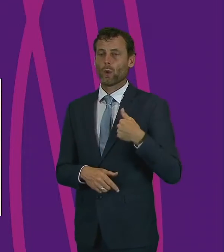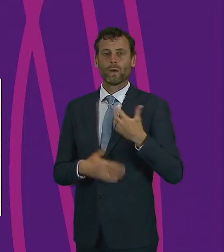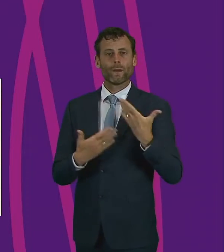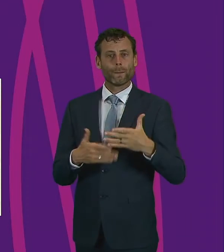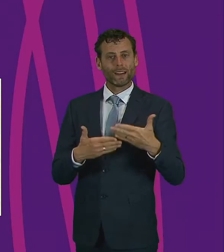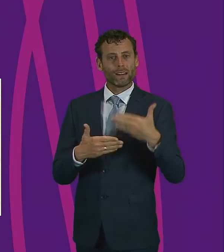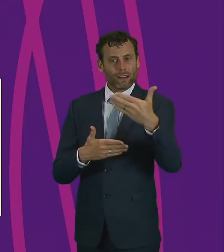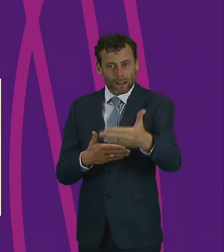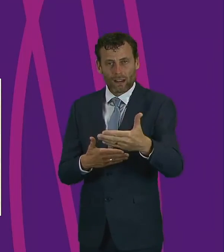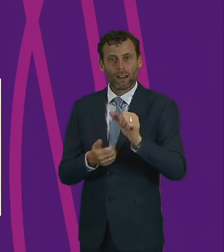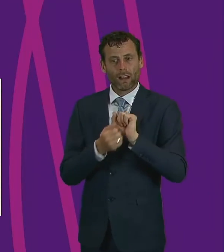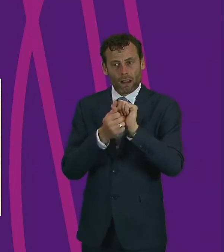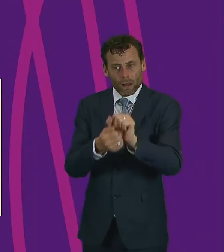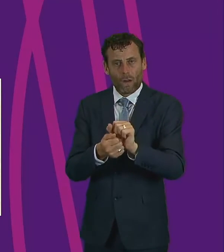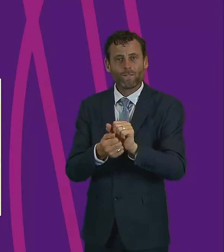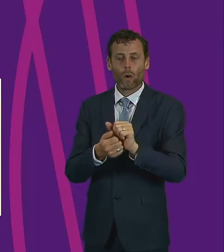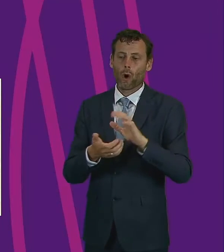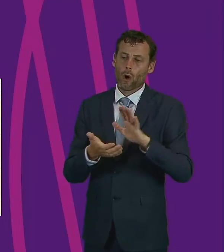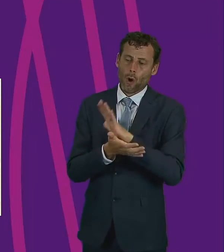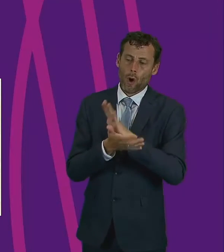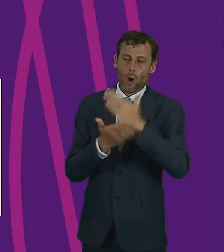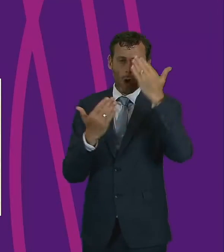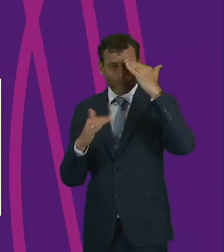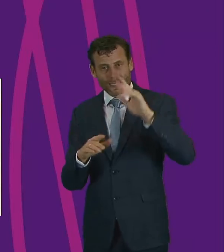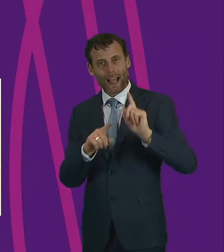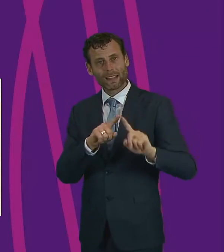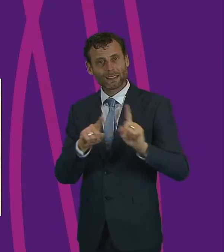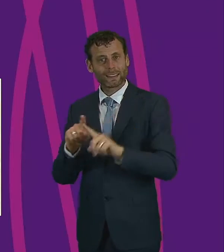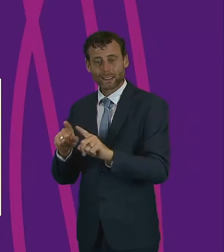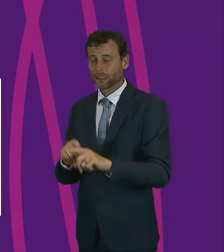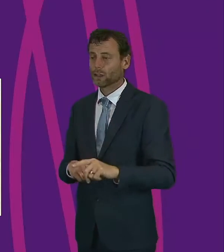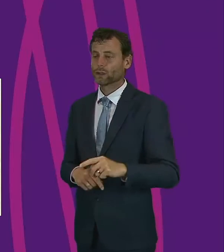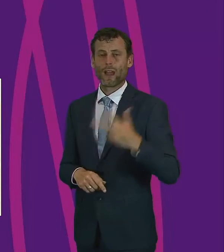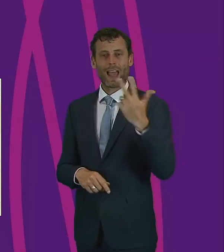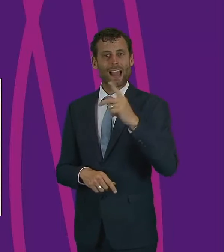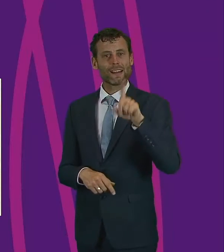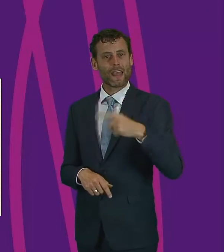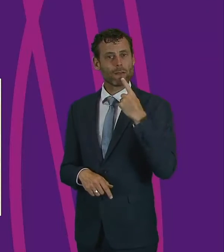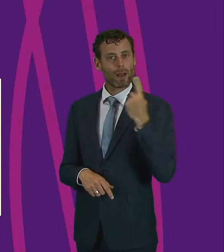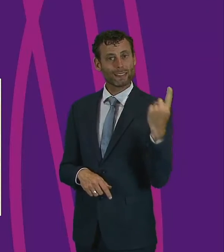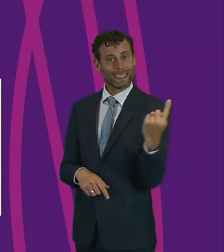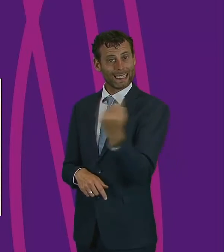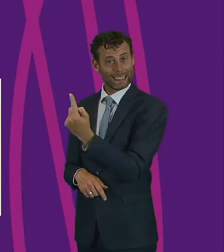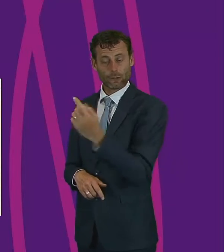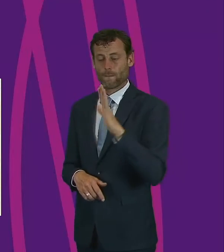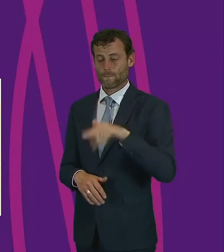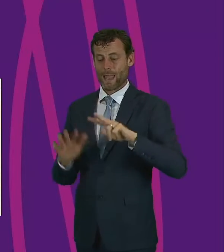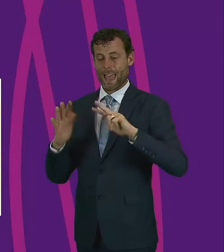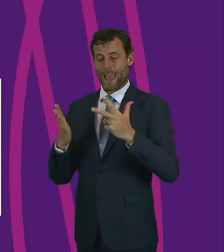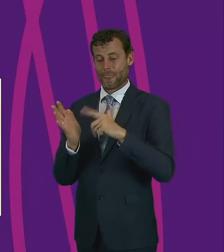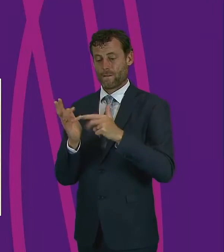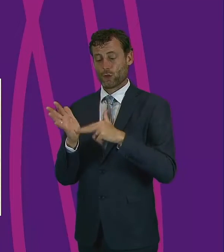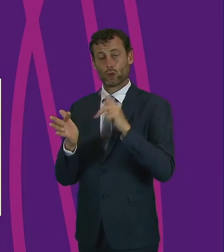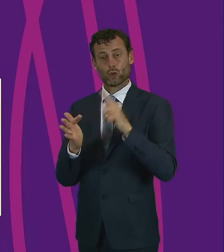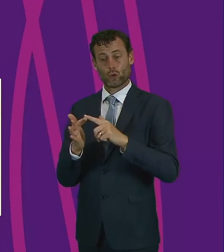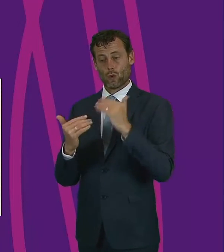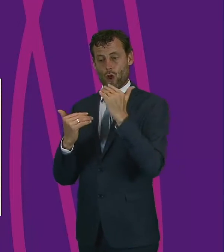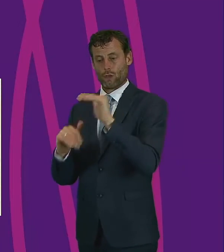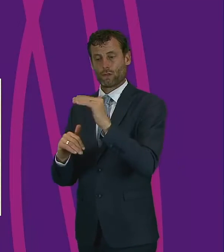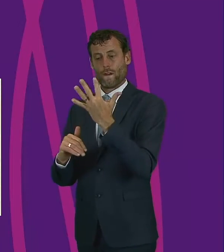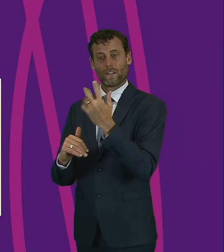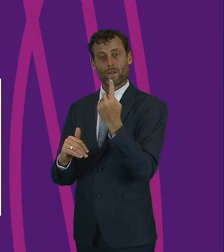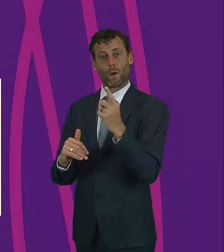with individual rateable values of up to £18,000 each. And from 8th of June, the cumulative threshold currently at £51,000 will